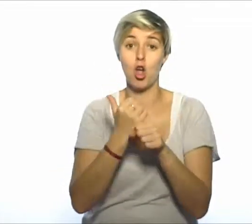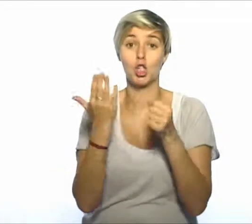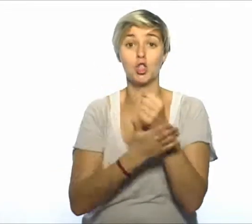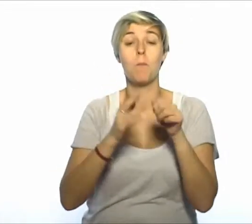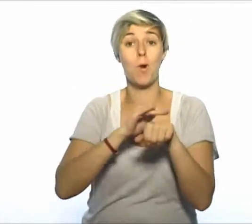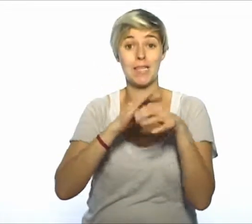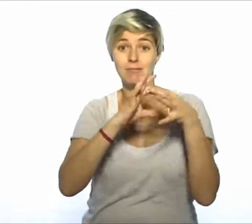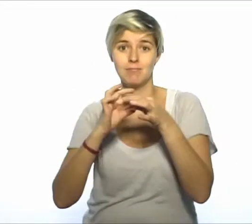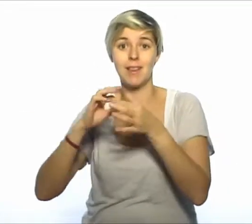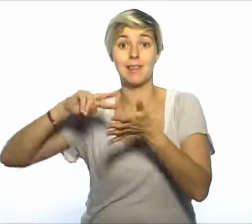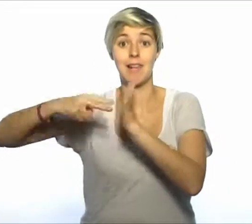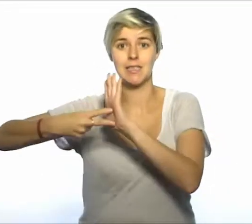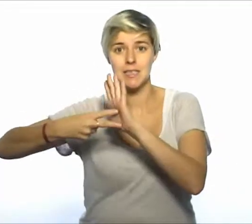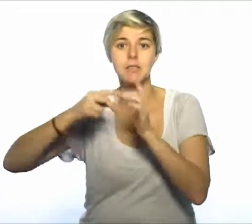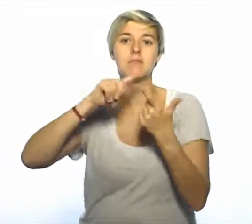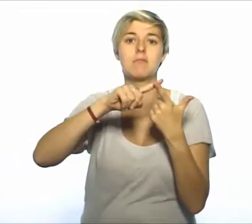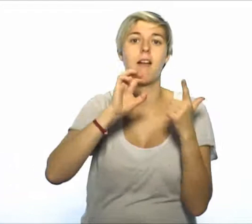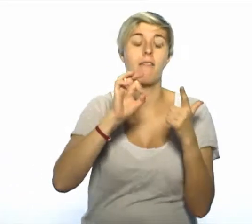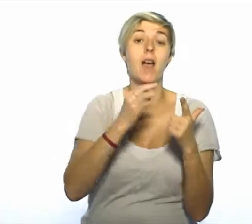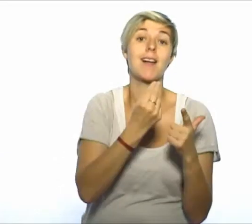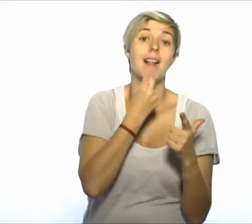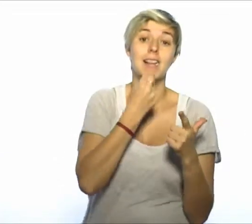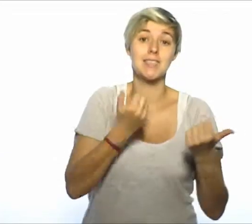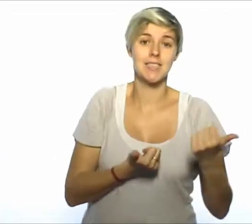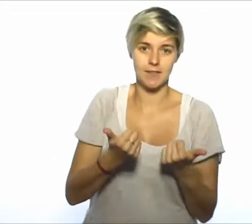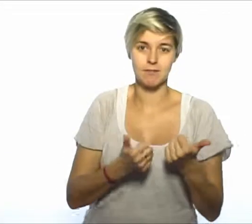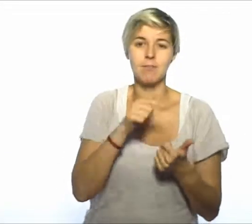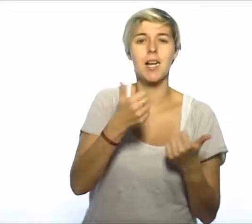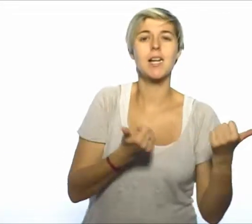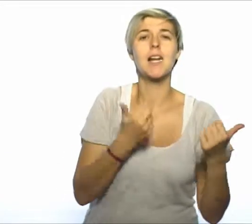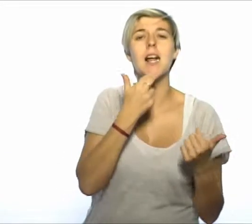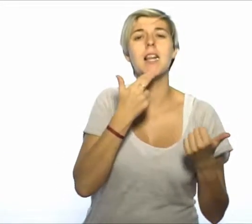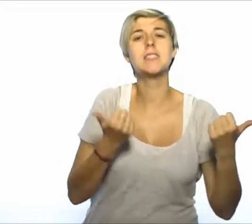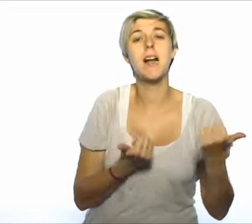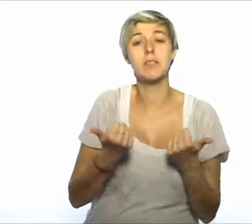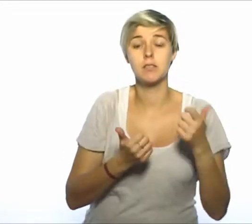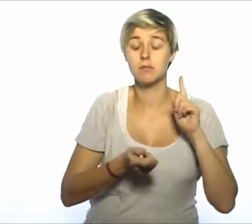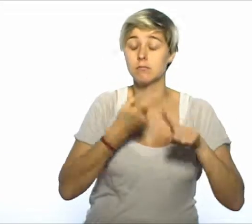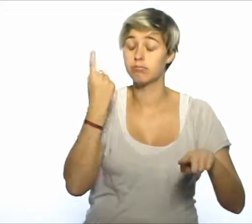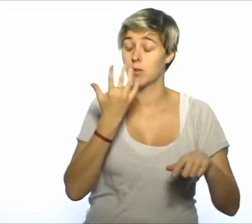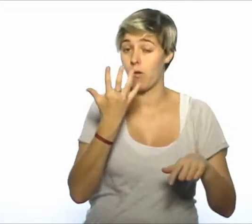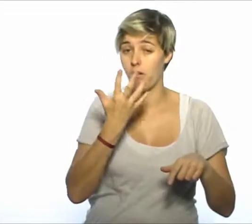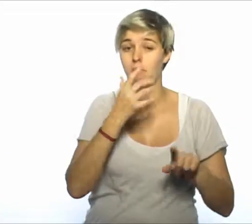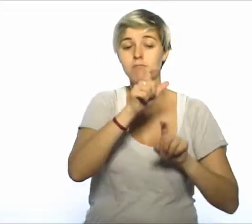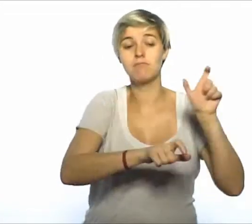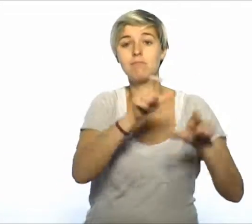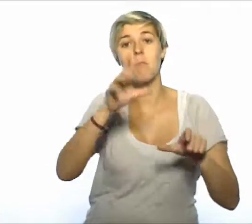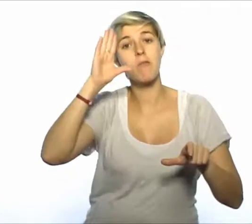have. First of the political issues is on the technical side. The second is about the quality of the